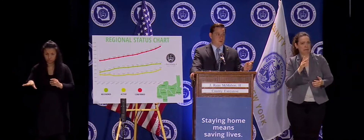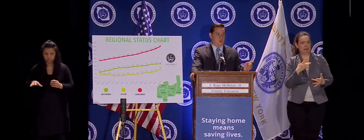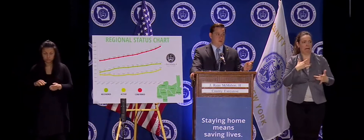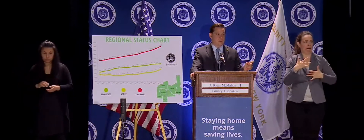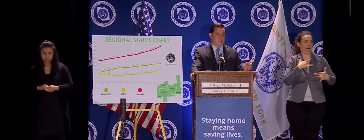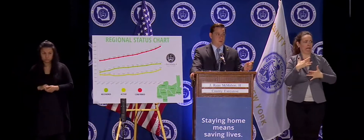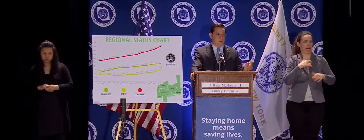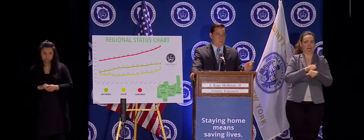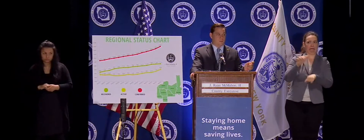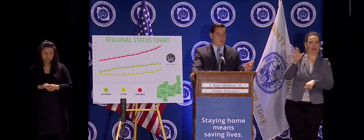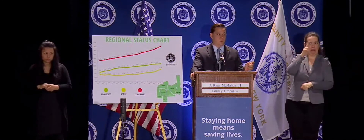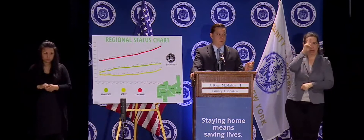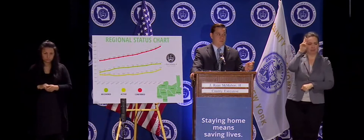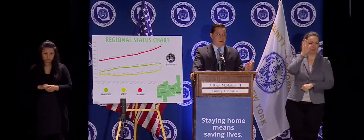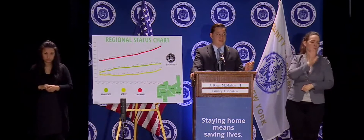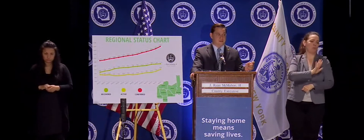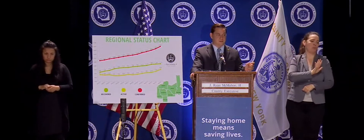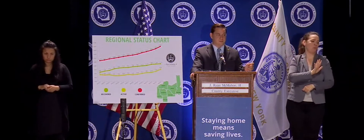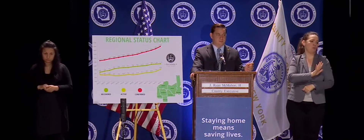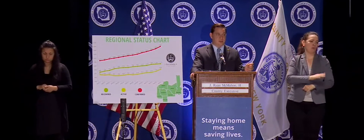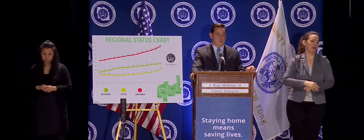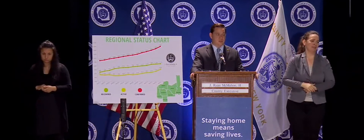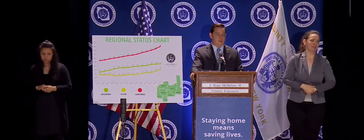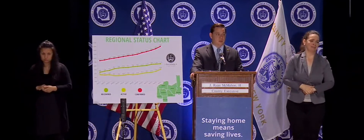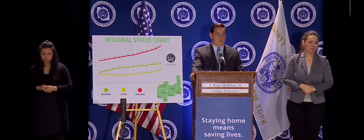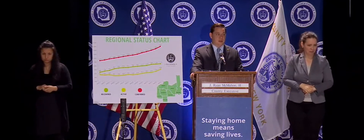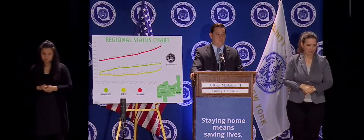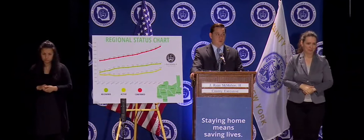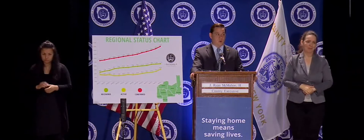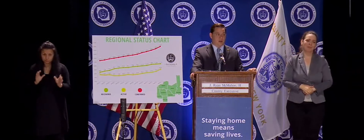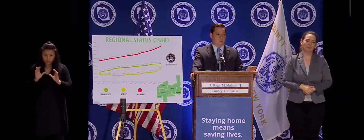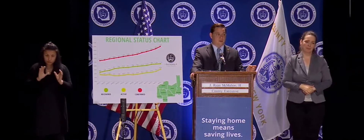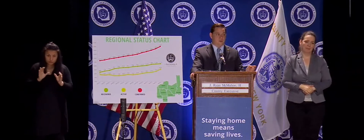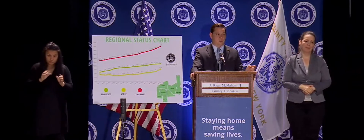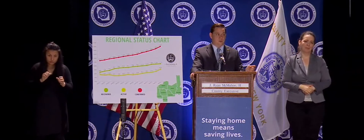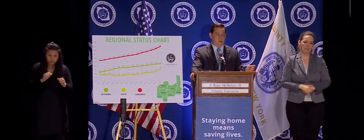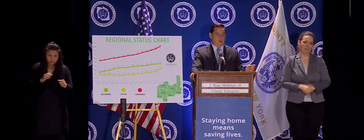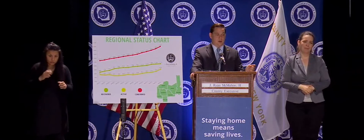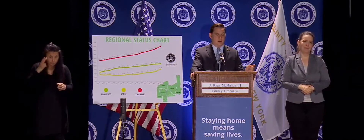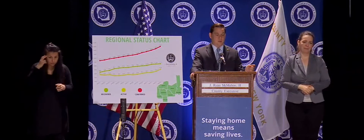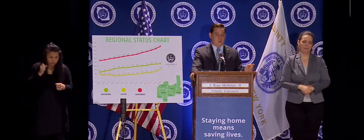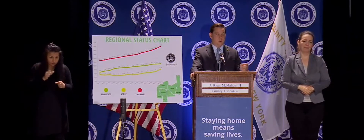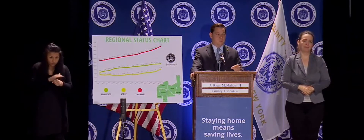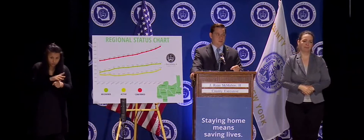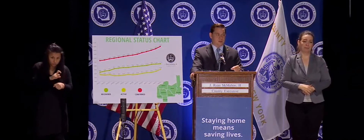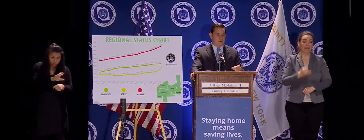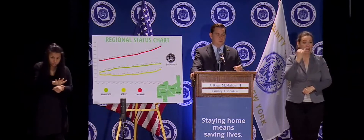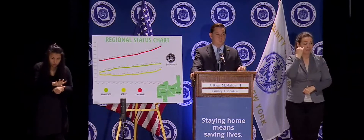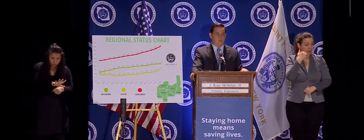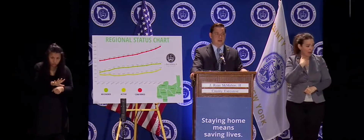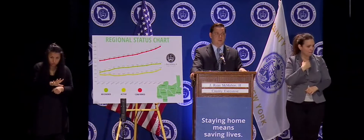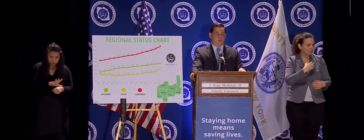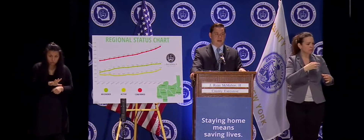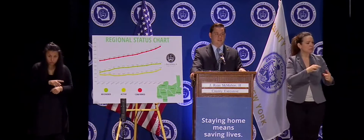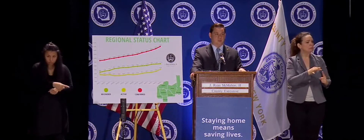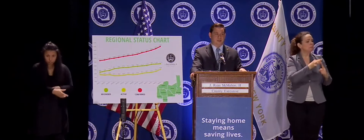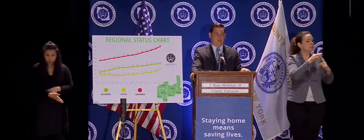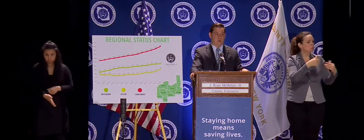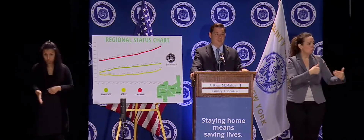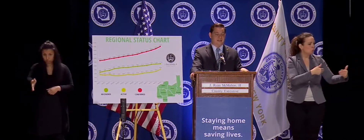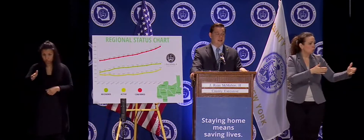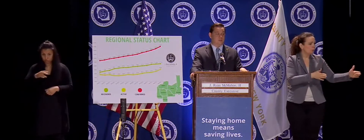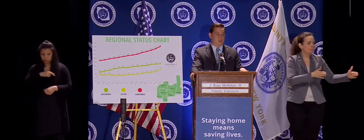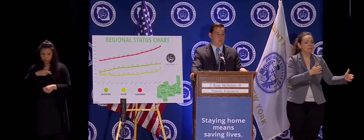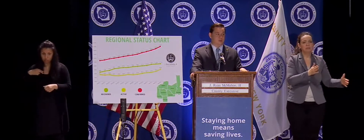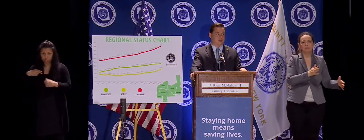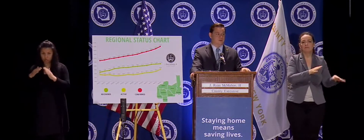these folks have a COVID positive patient, they have the right to bring them to the, well, not bring them to the hospital, but they have the